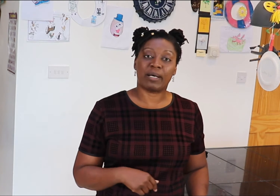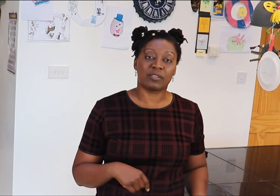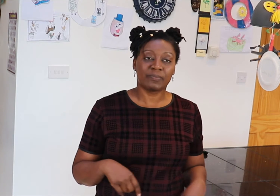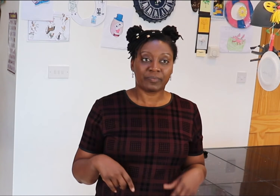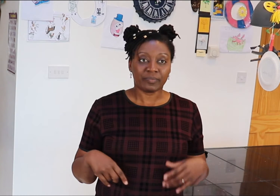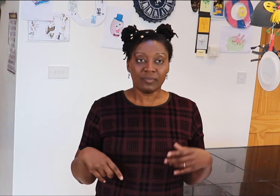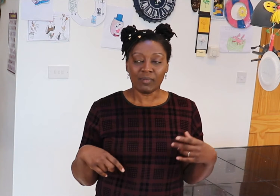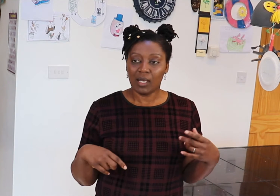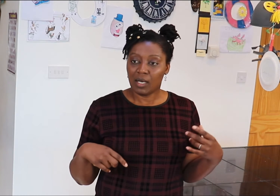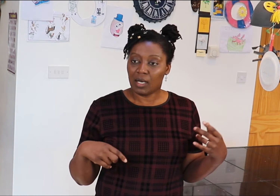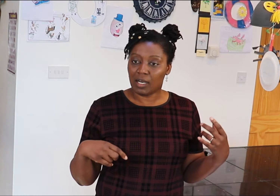about.